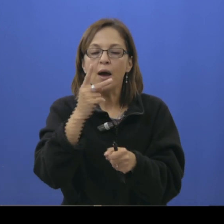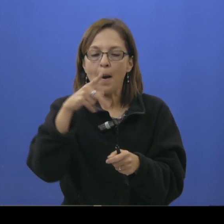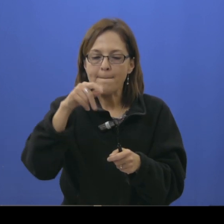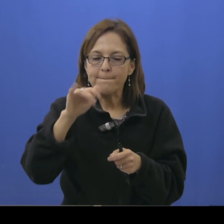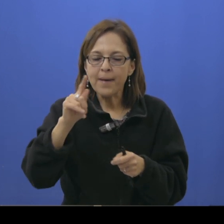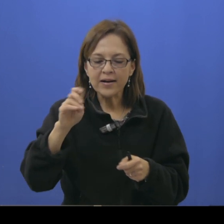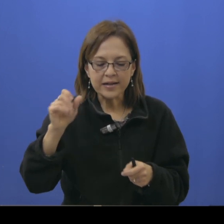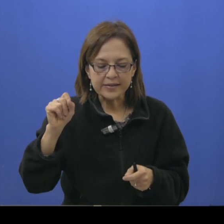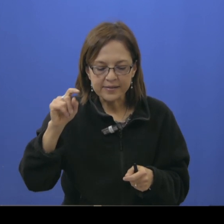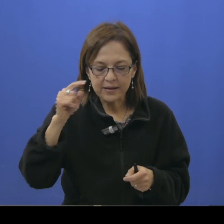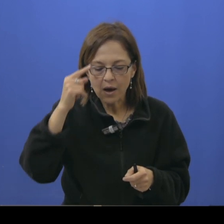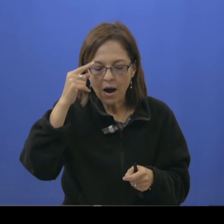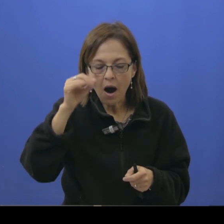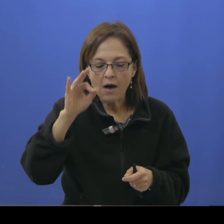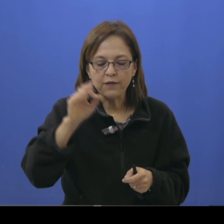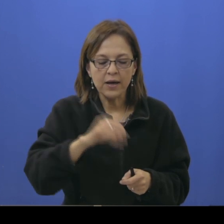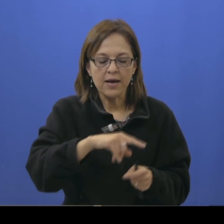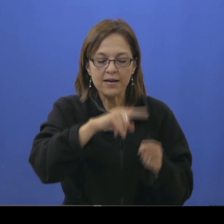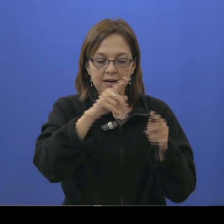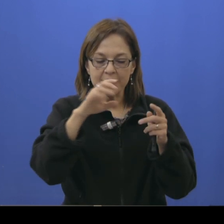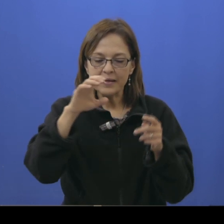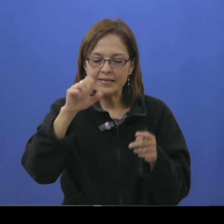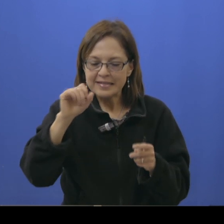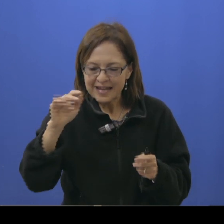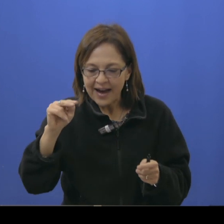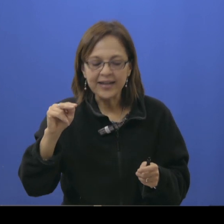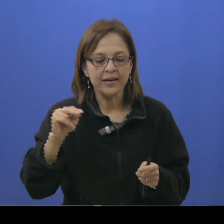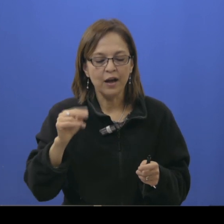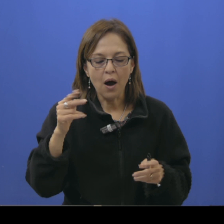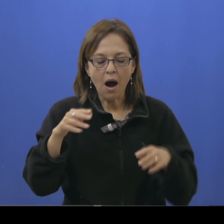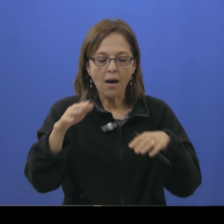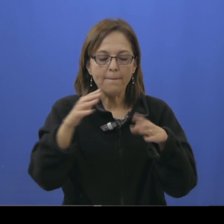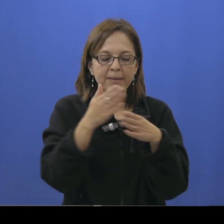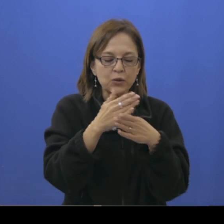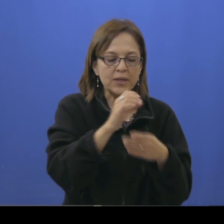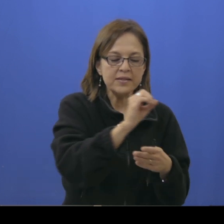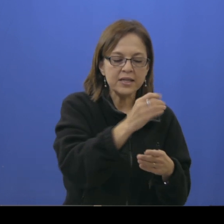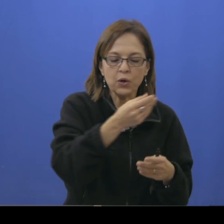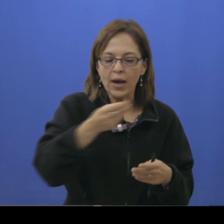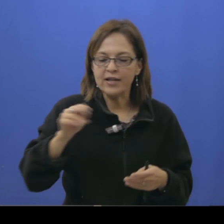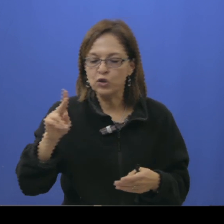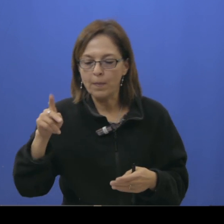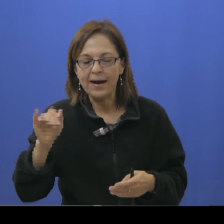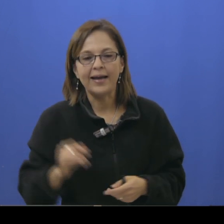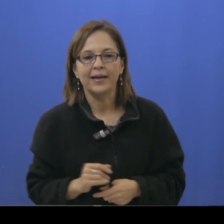full patterns of sine